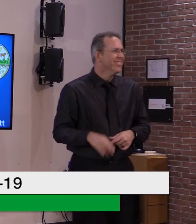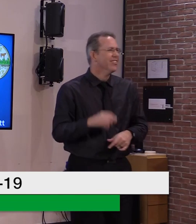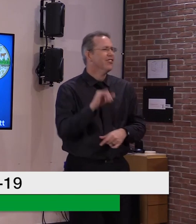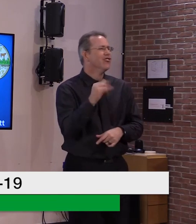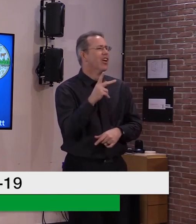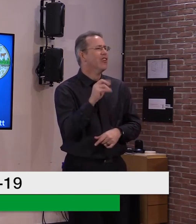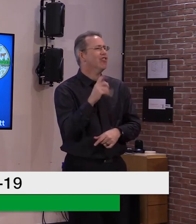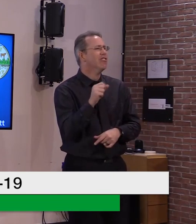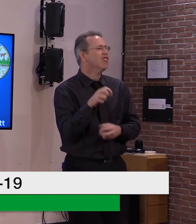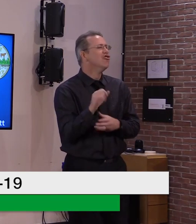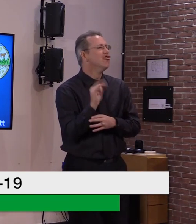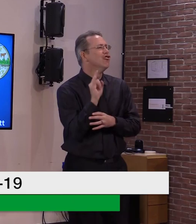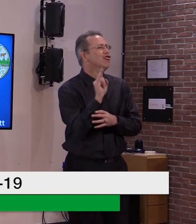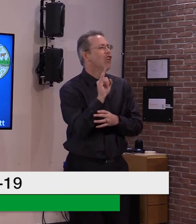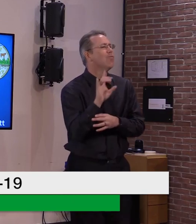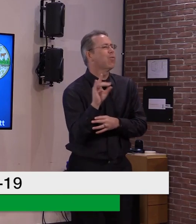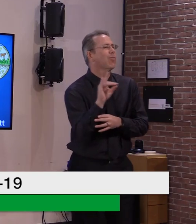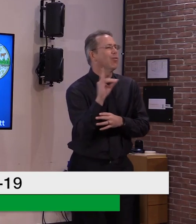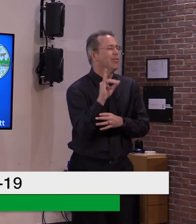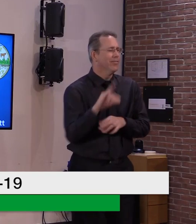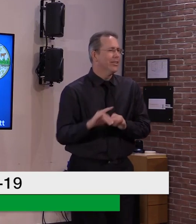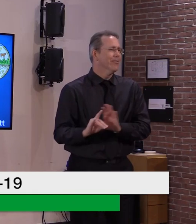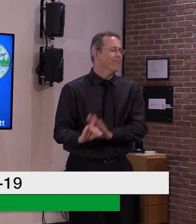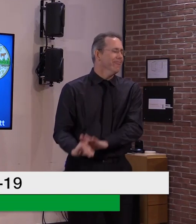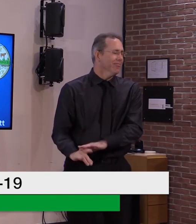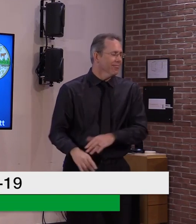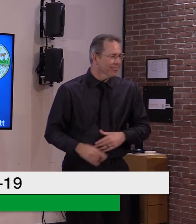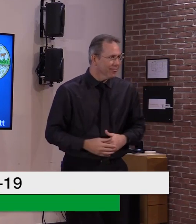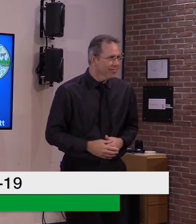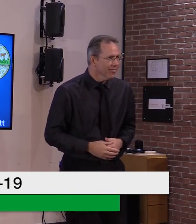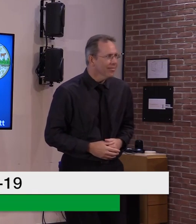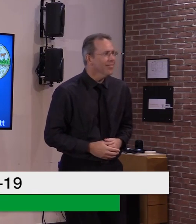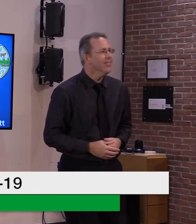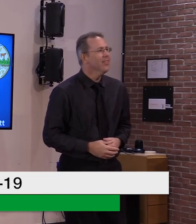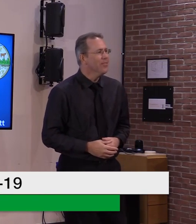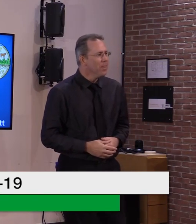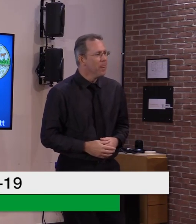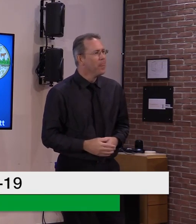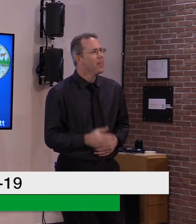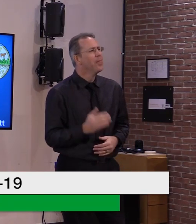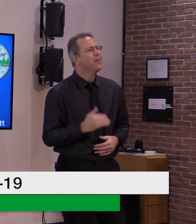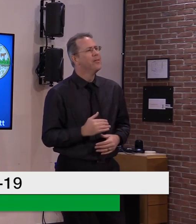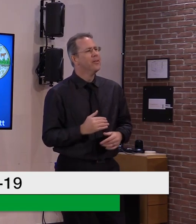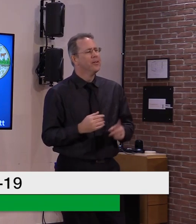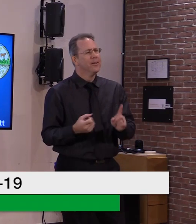go ahead thanks um dr lupine